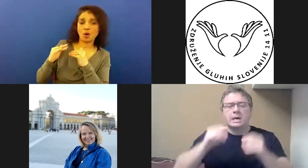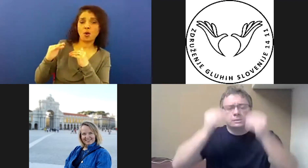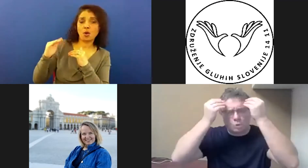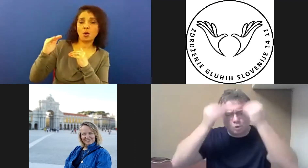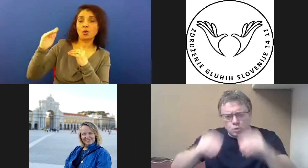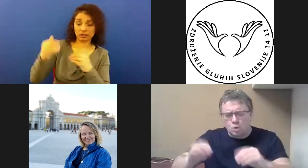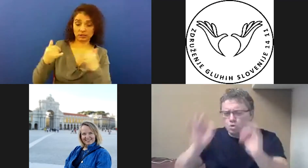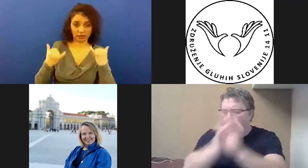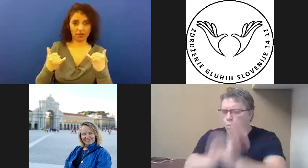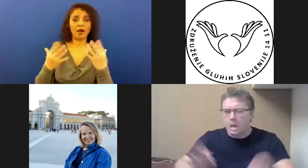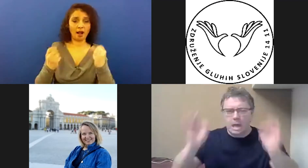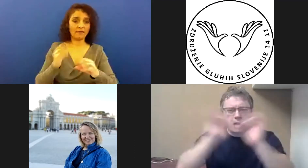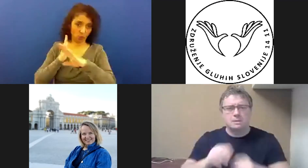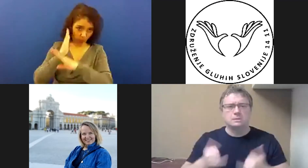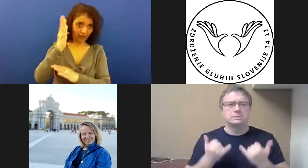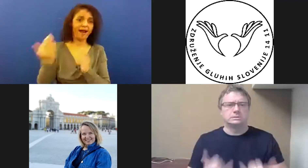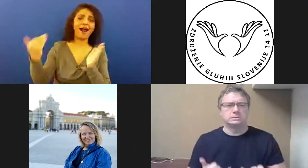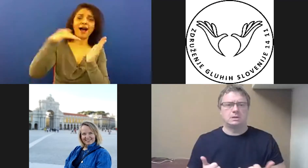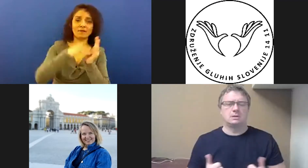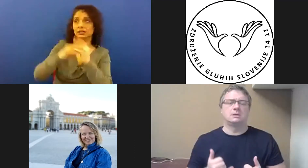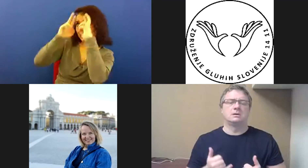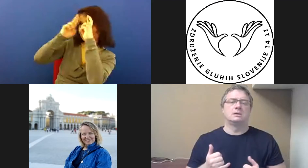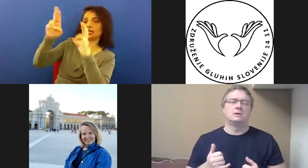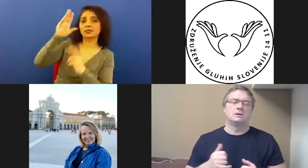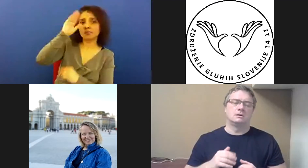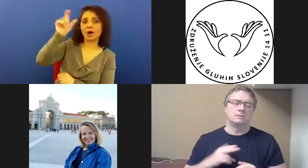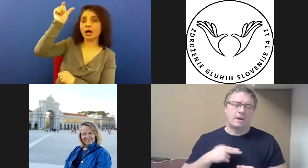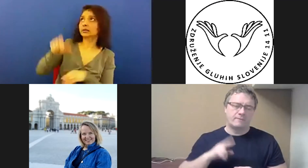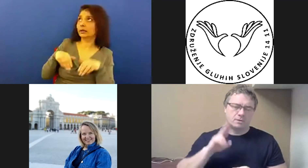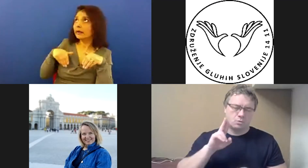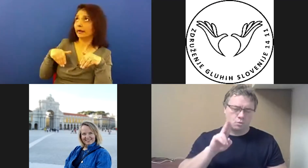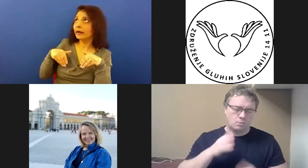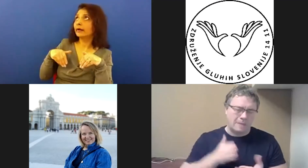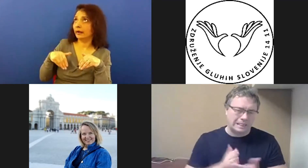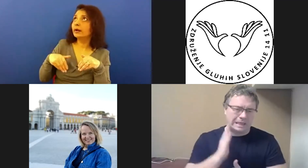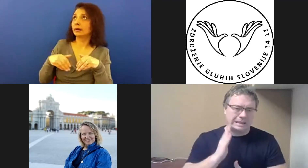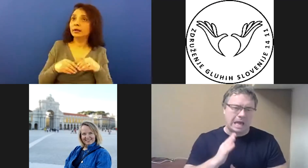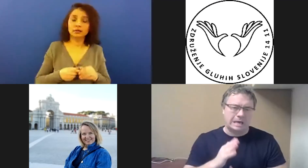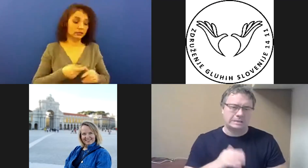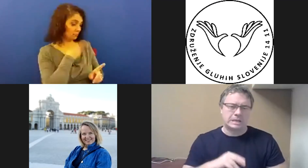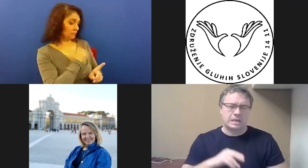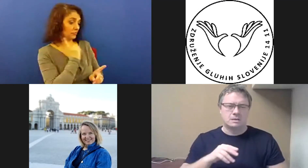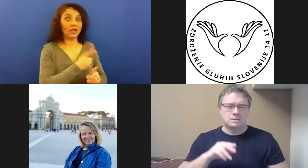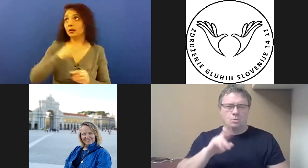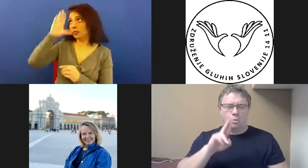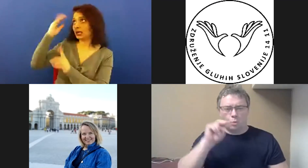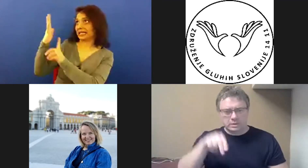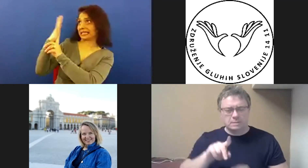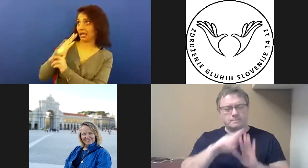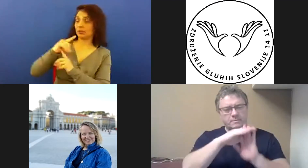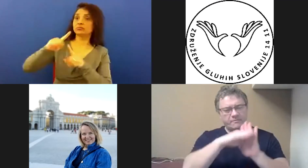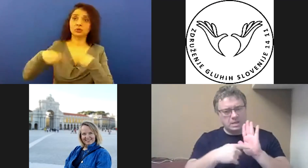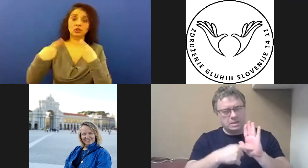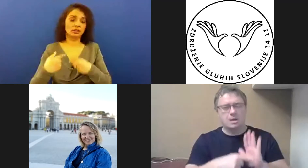life's not good. You can only hope for a better future. But you always have to show respect to